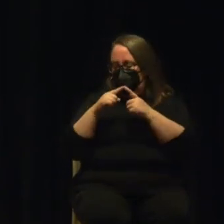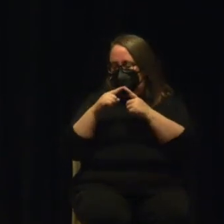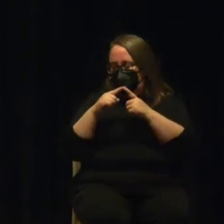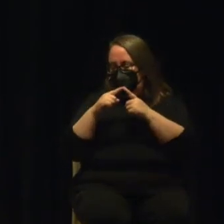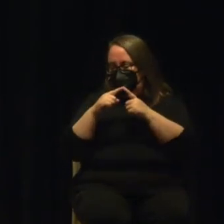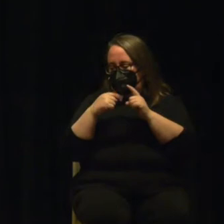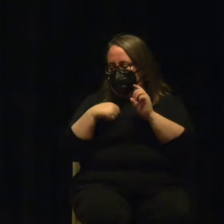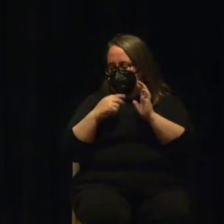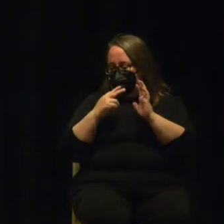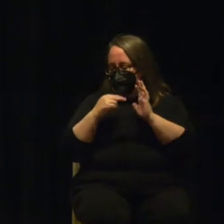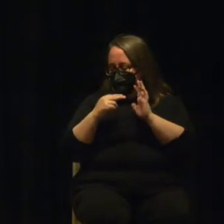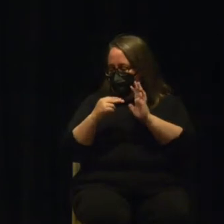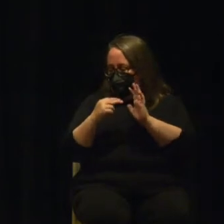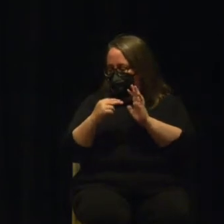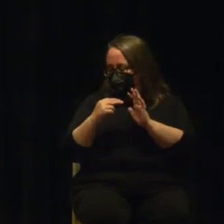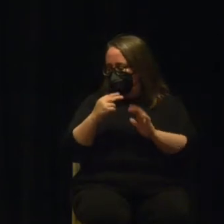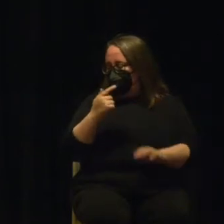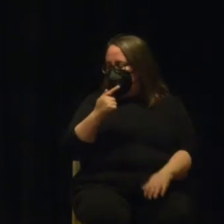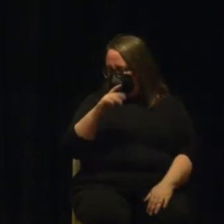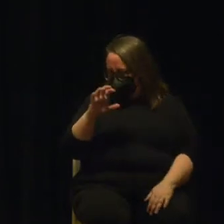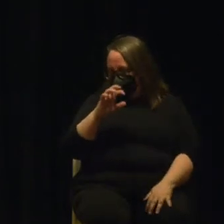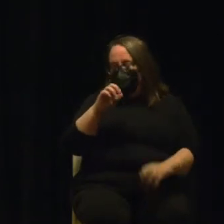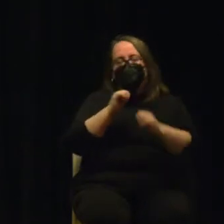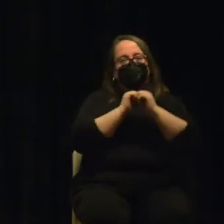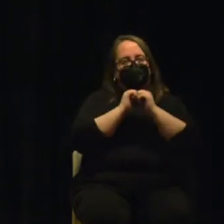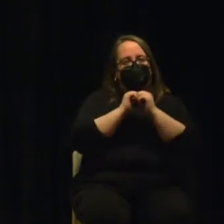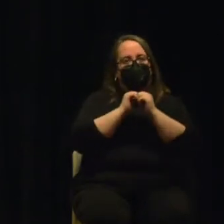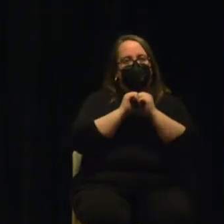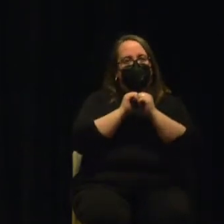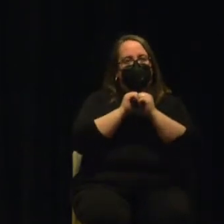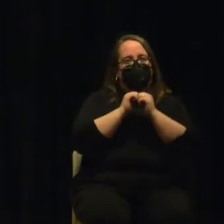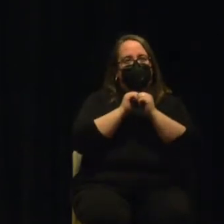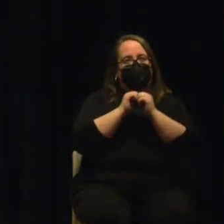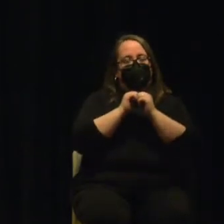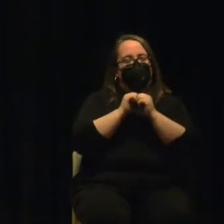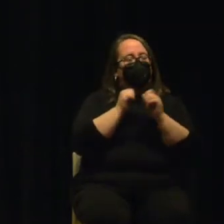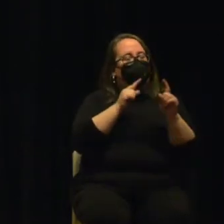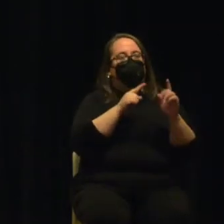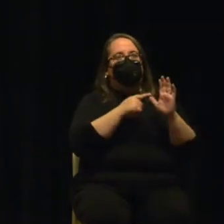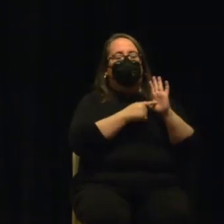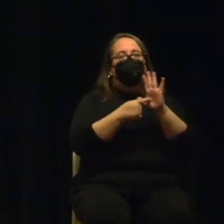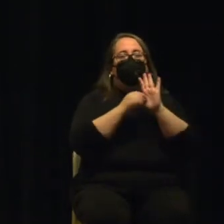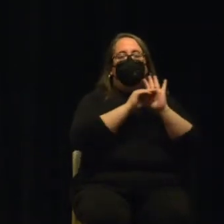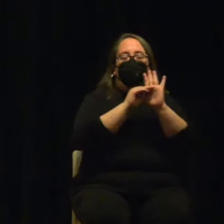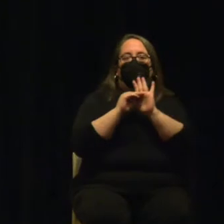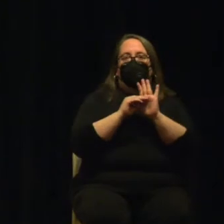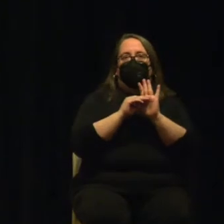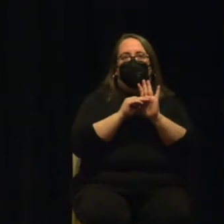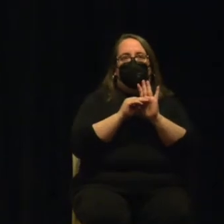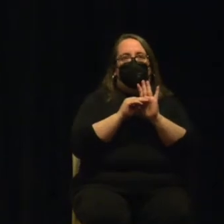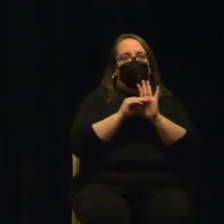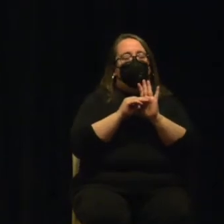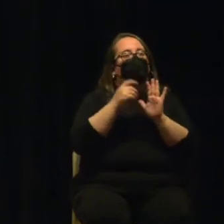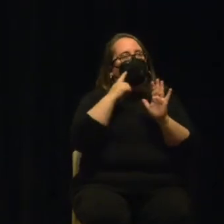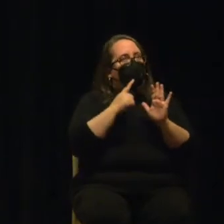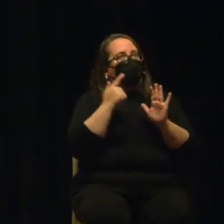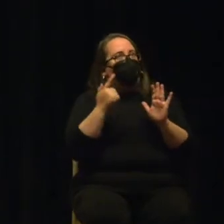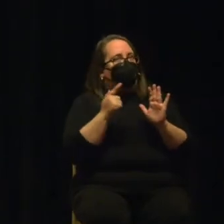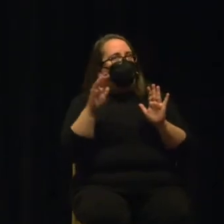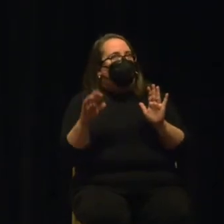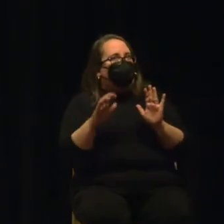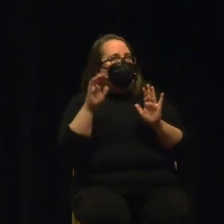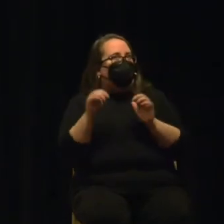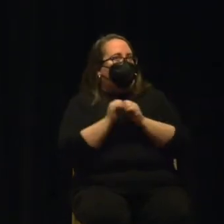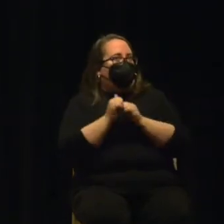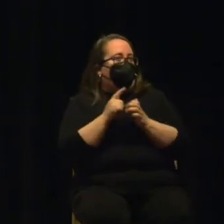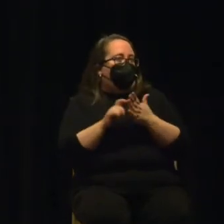what I was reading as him being a 21st century athlete was actually him being, like you said, the blueprint for what 21st century athletes